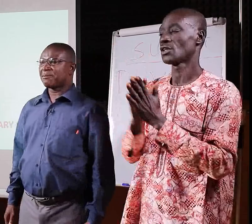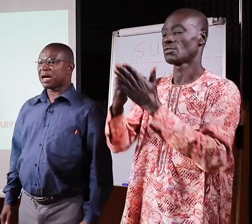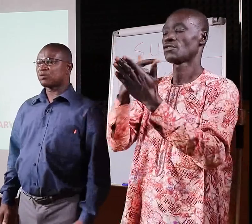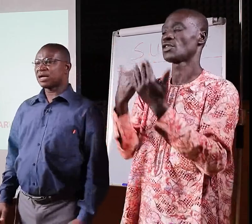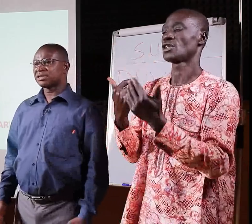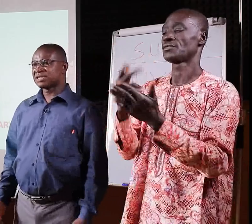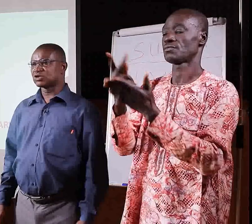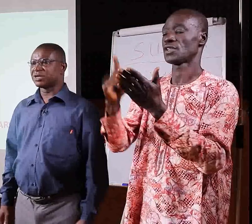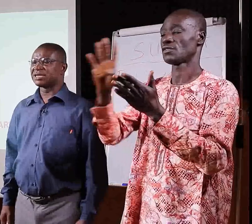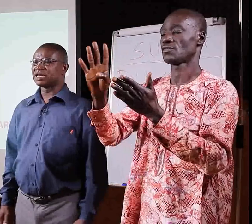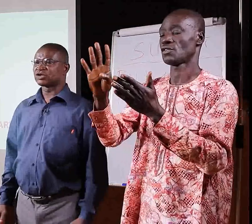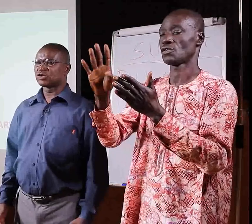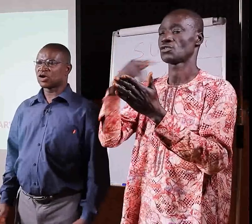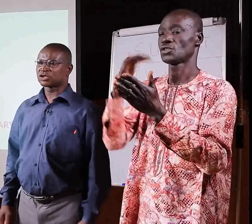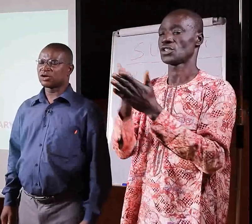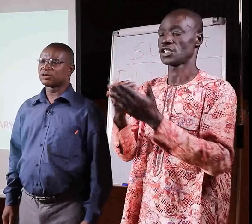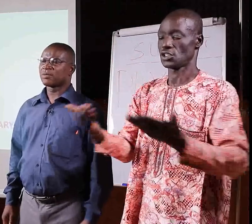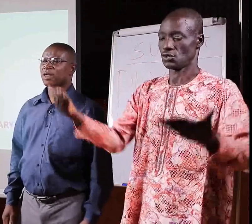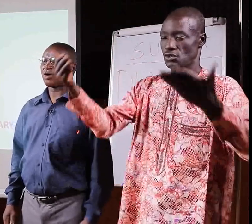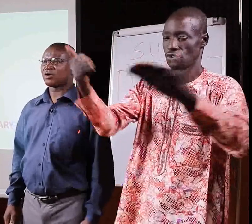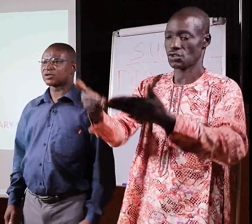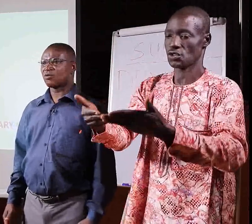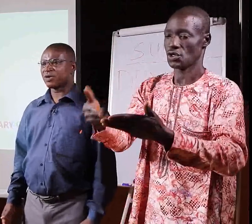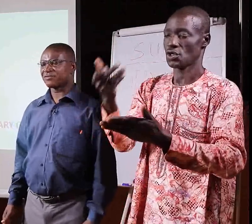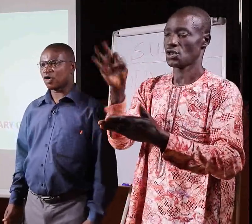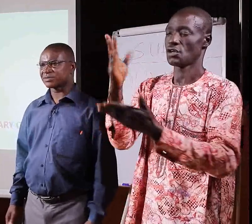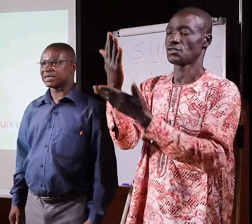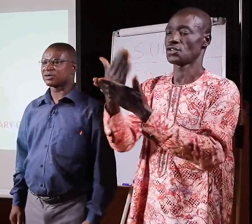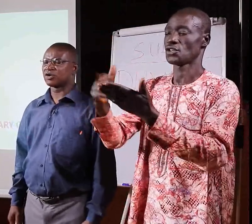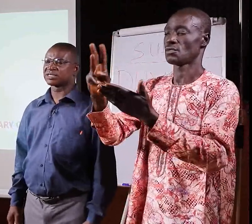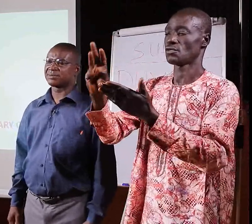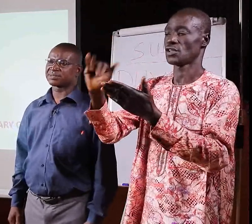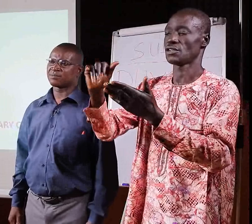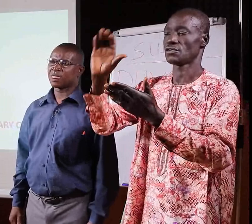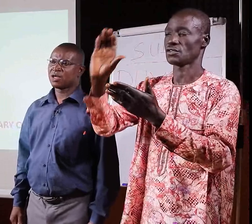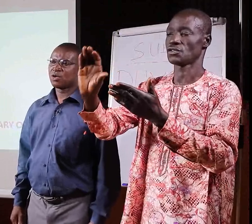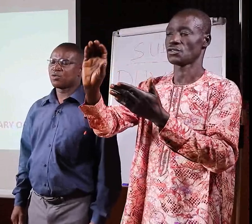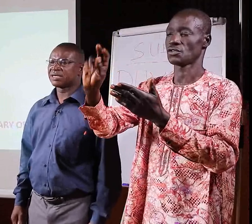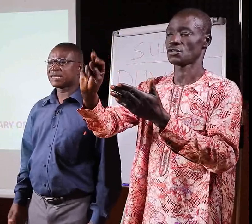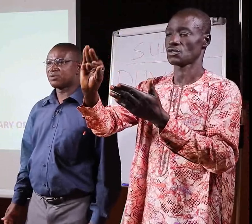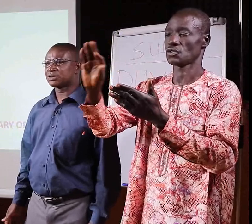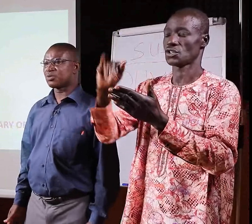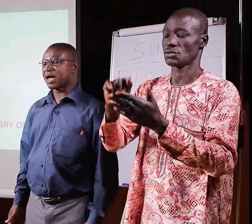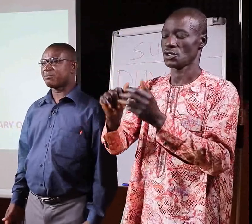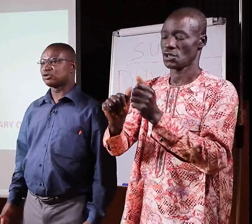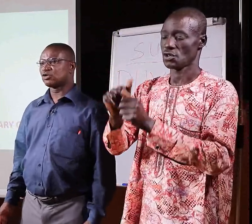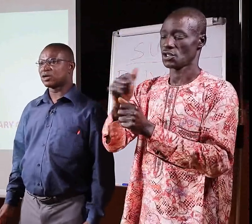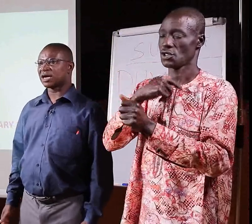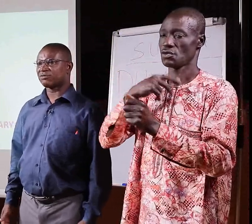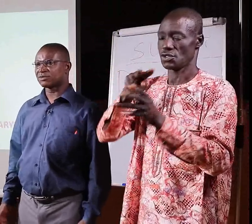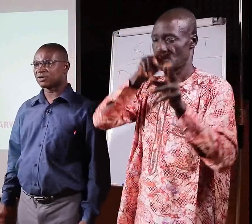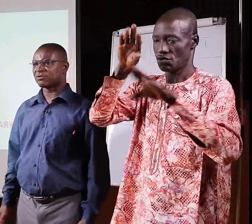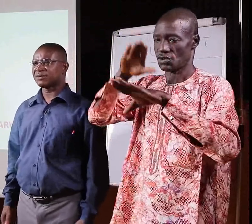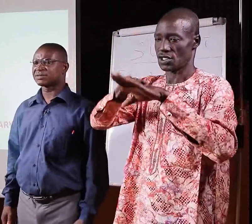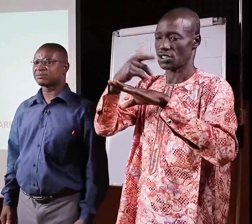Before now, part 1 deals with introduction or some wave concepts, which we were able to look